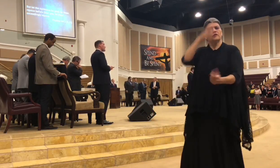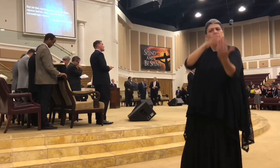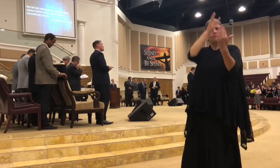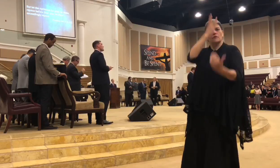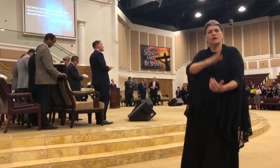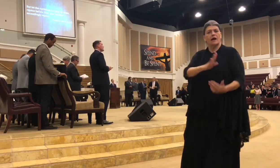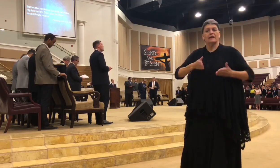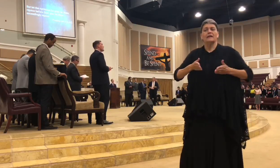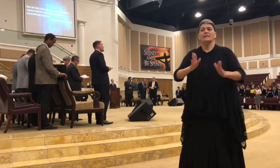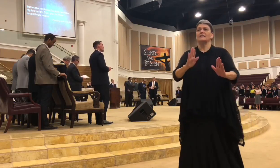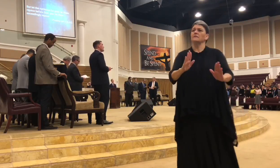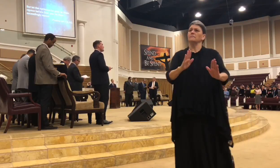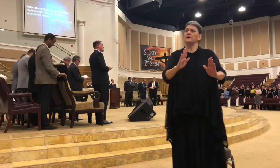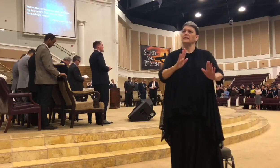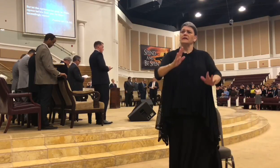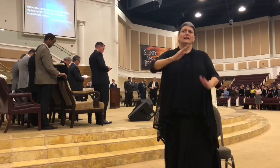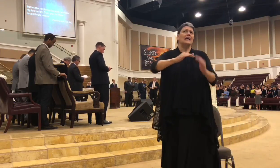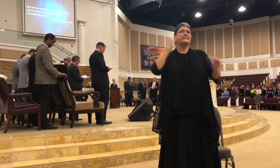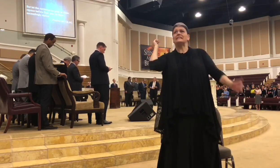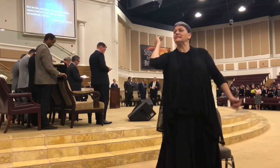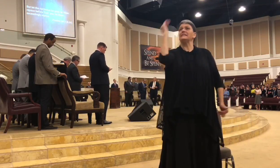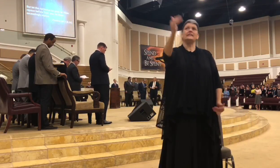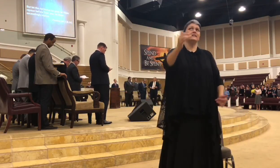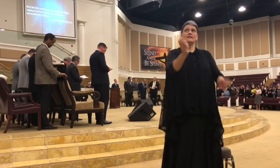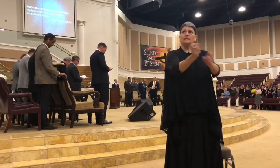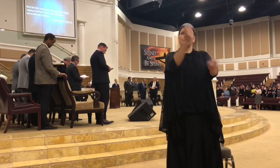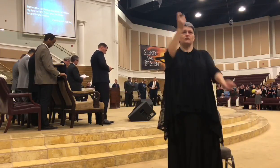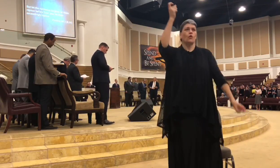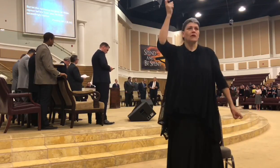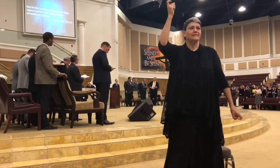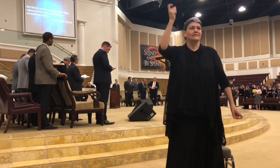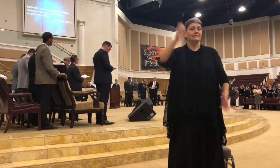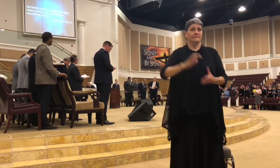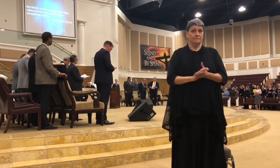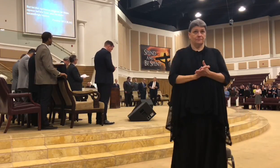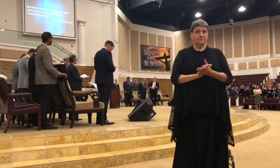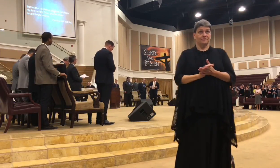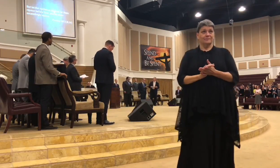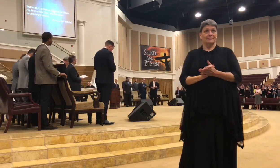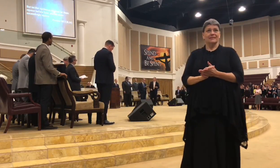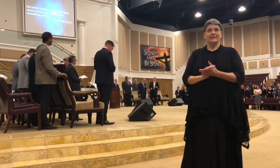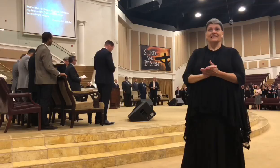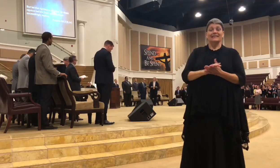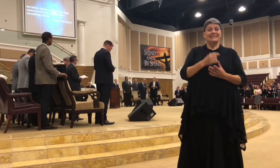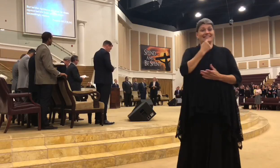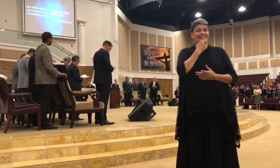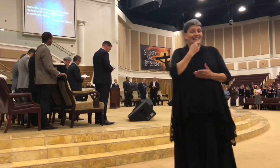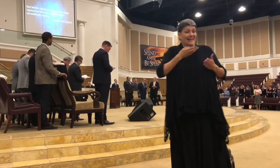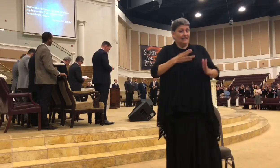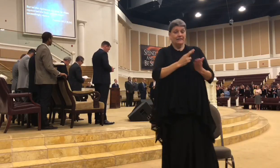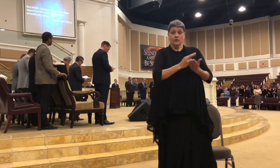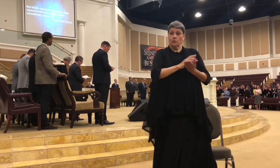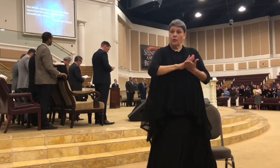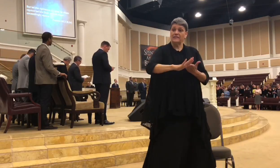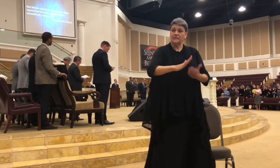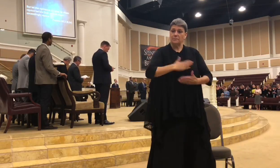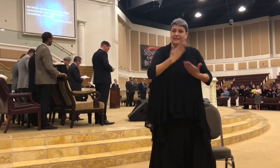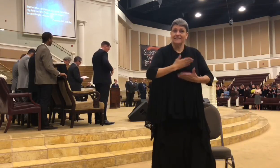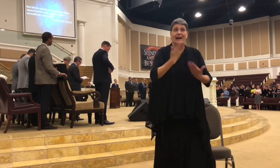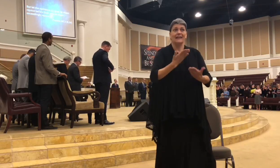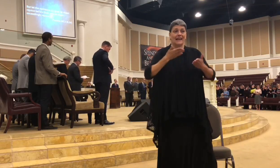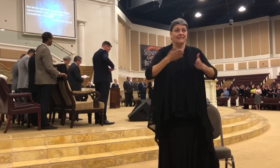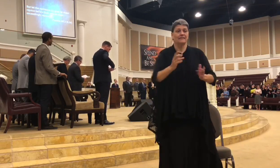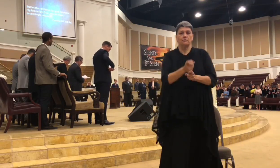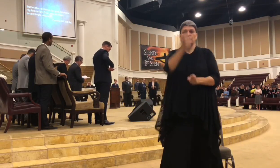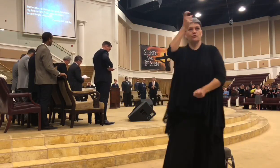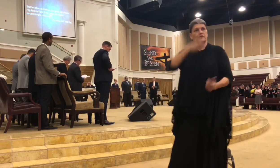them exceedingly rejoice. That was in case you missed the first one. He said, let the righteous be glad. Let them rejoice before